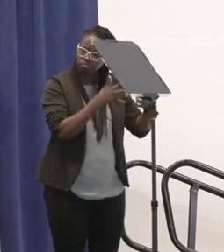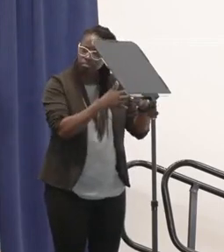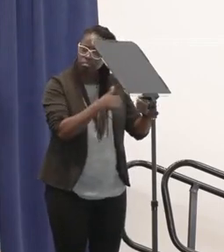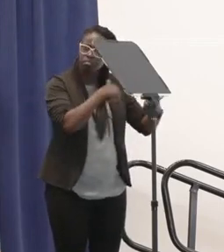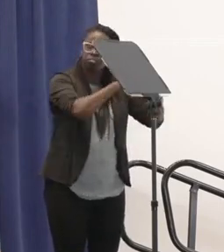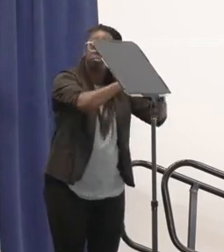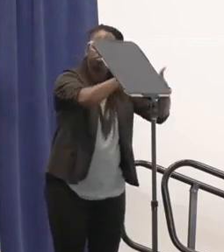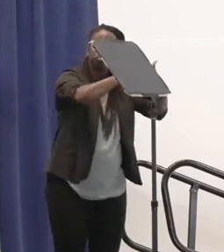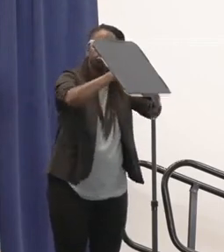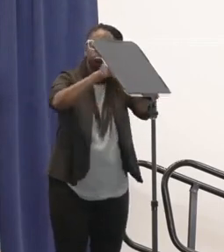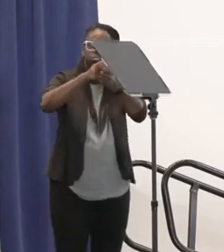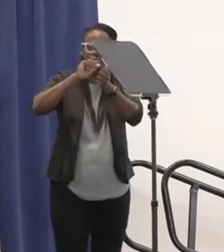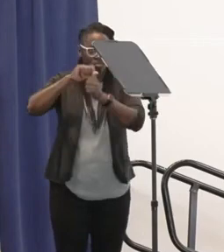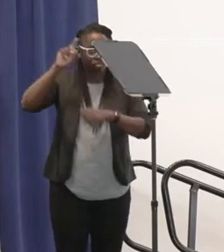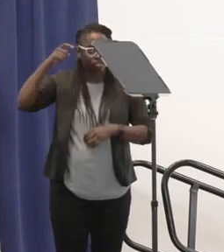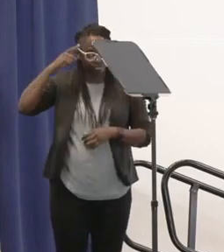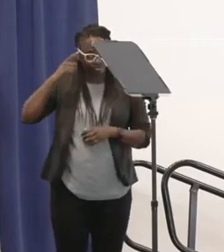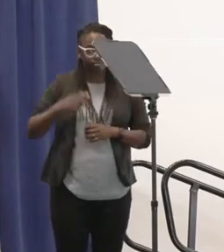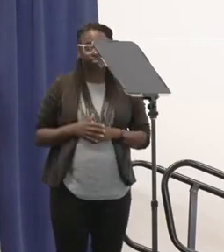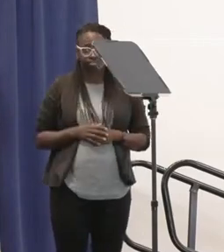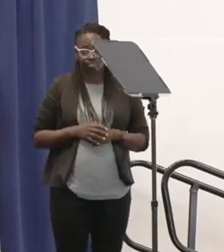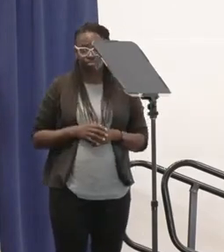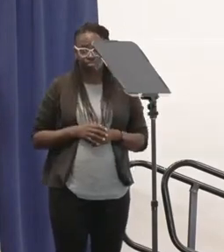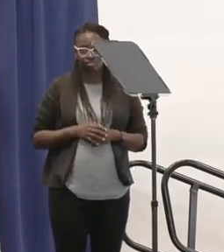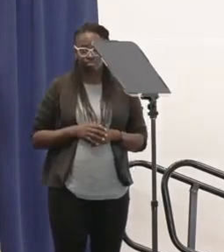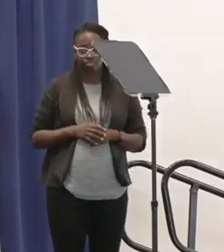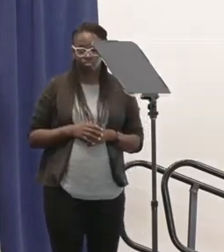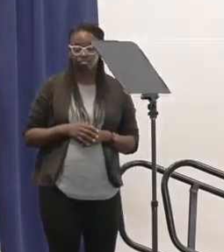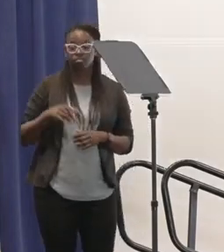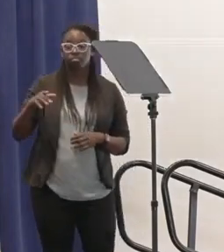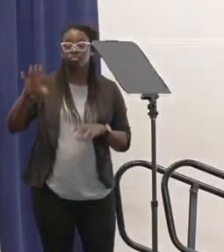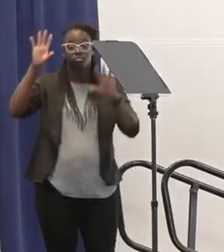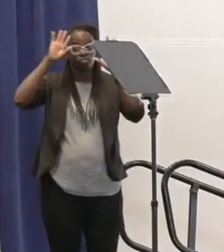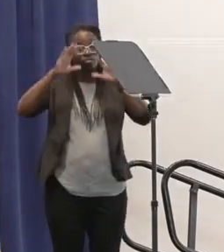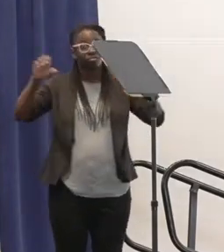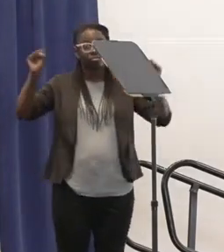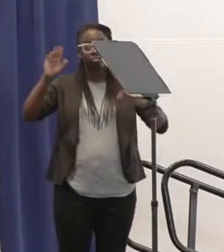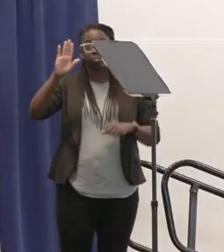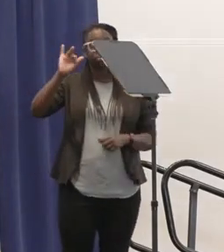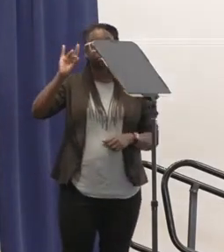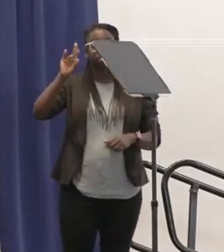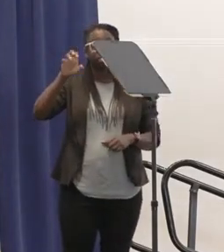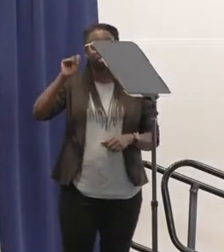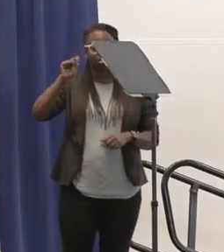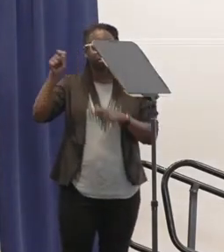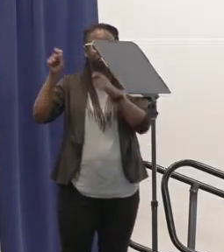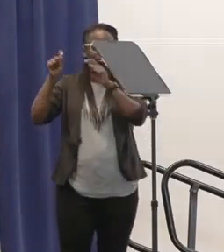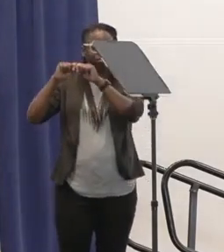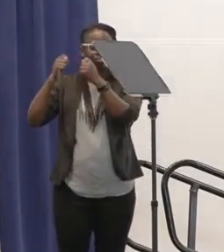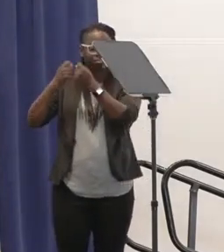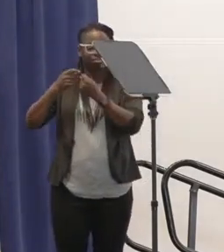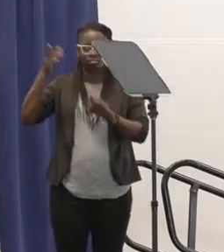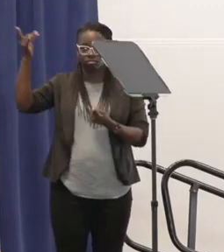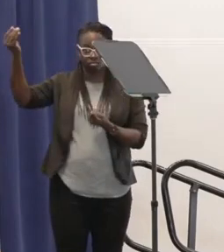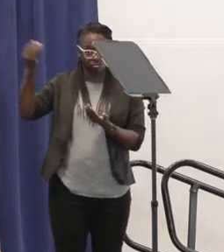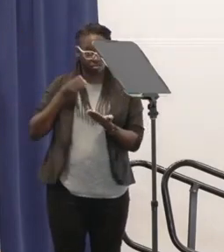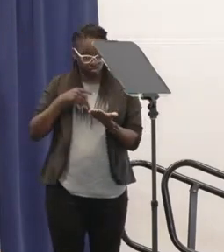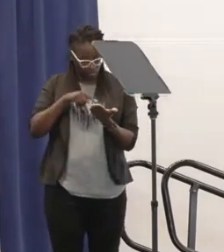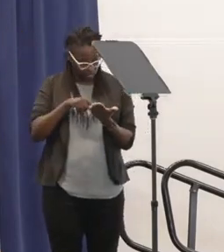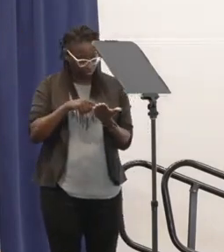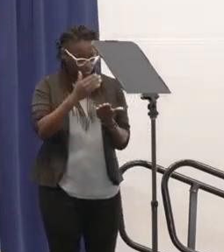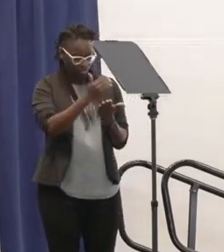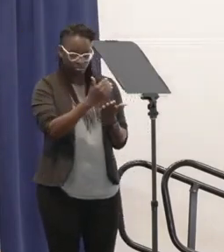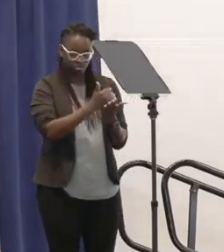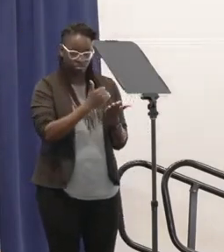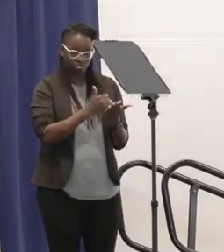the Biden administration's recommendations and focuses on steps that the higher ed education system can continue to take